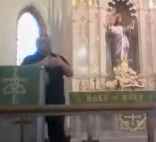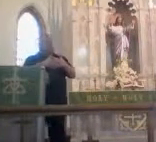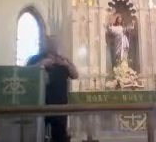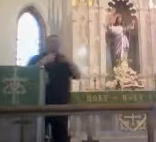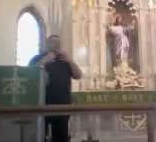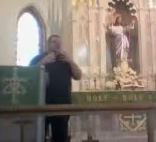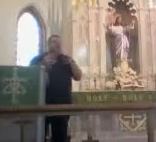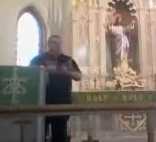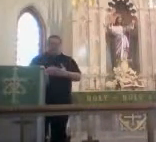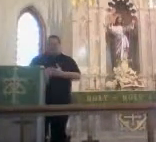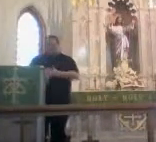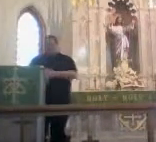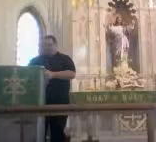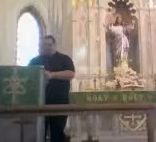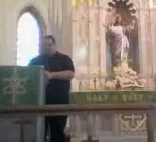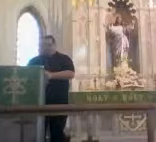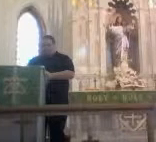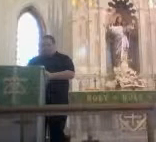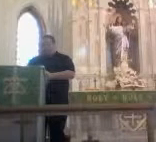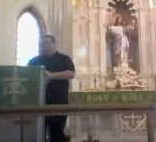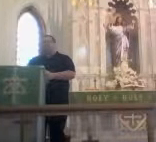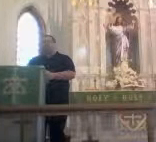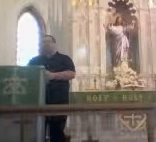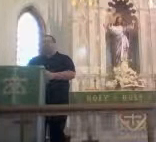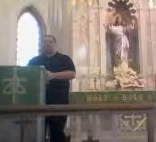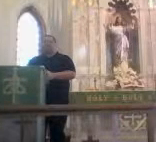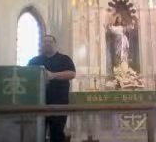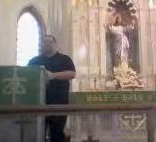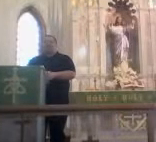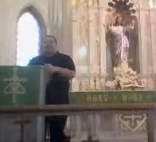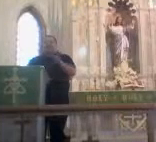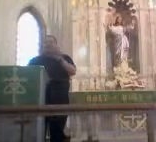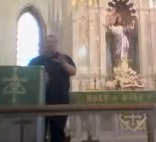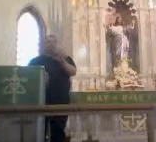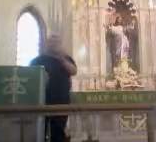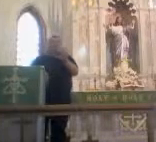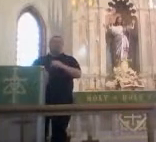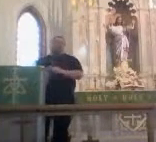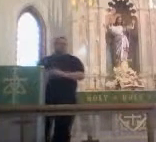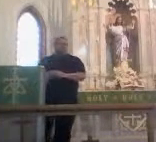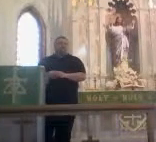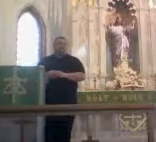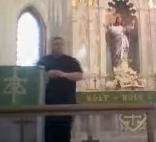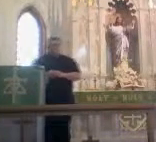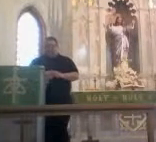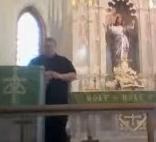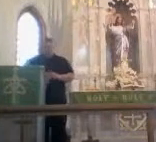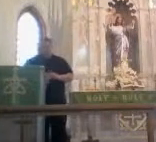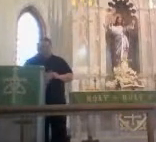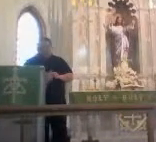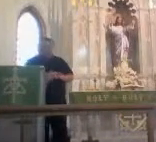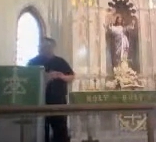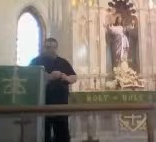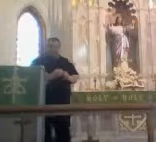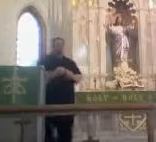us. And God gives them to us freely in his word. Now, I want to tell you that if we spend time in God's